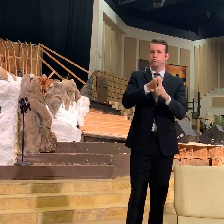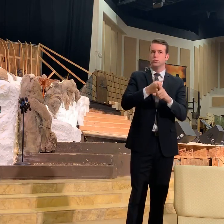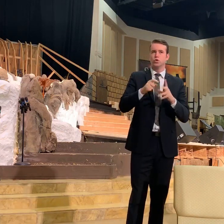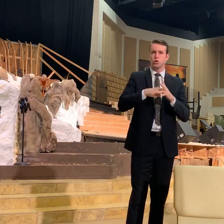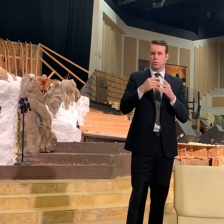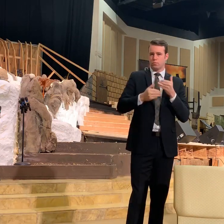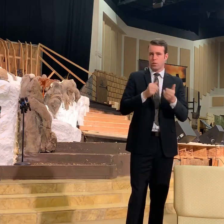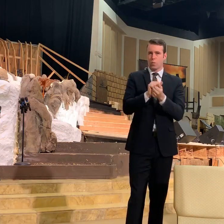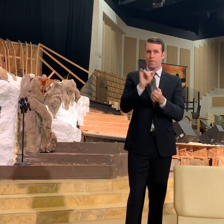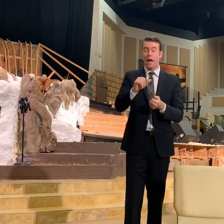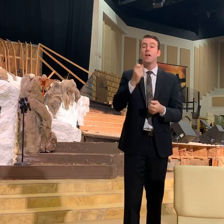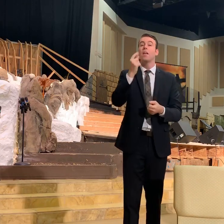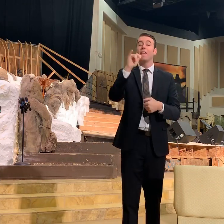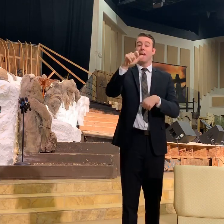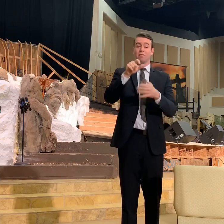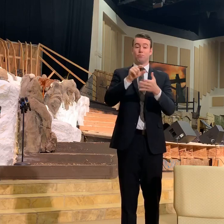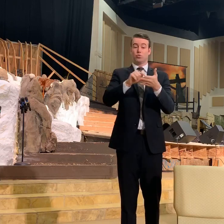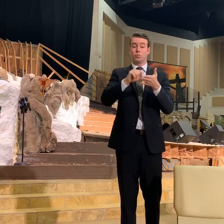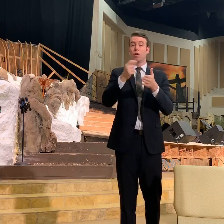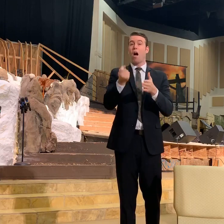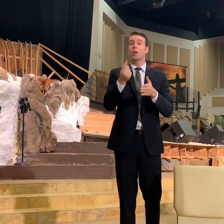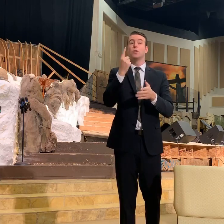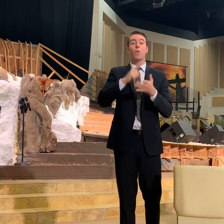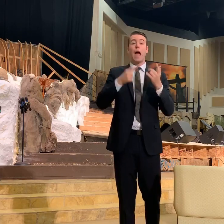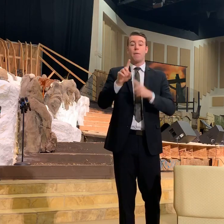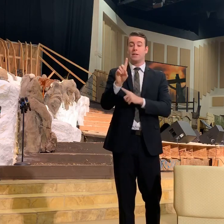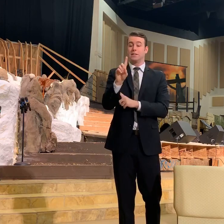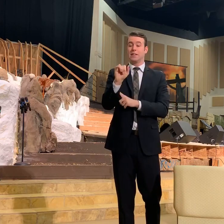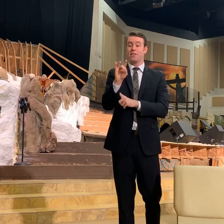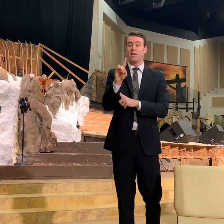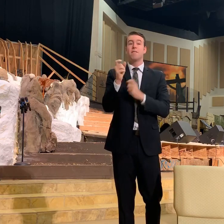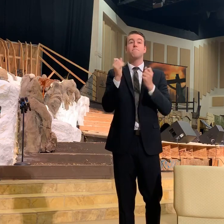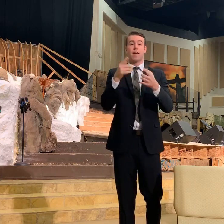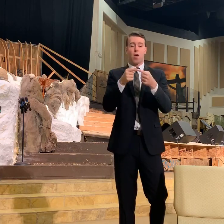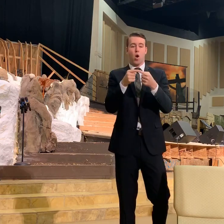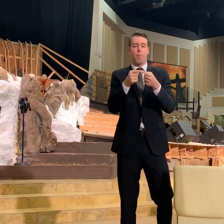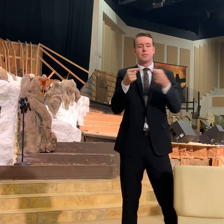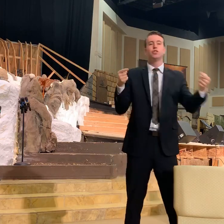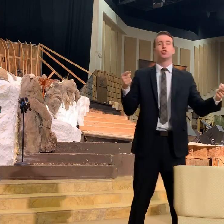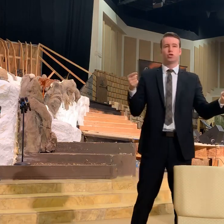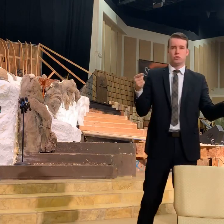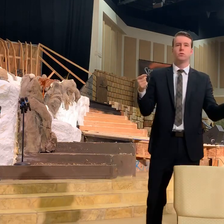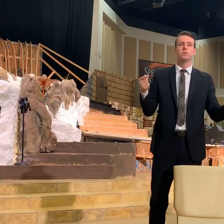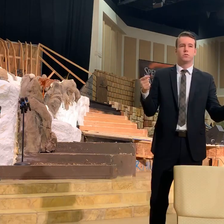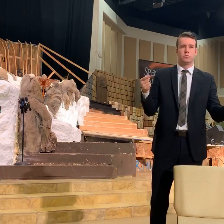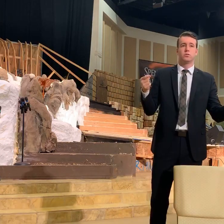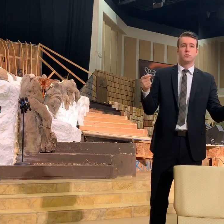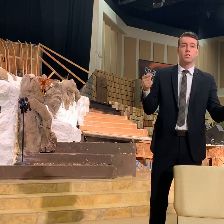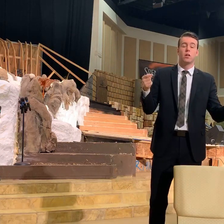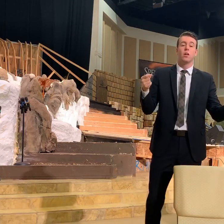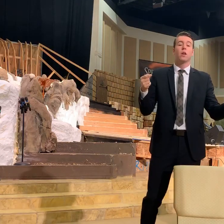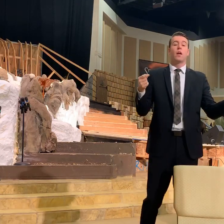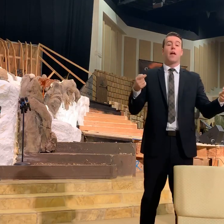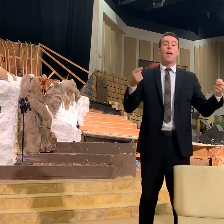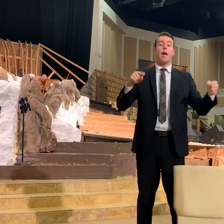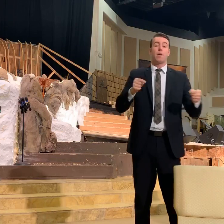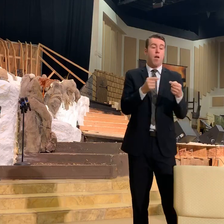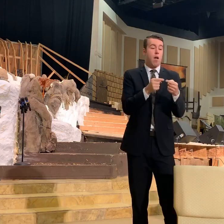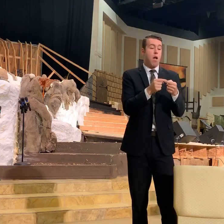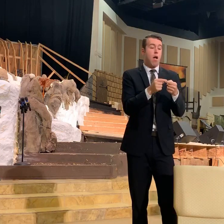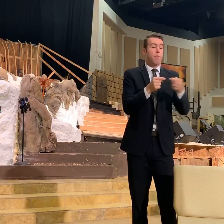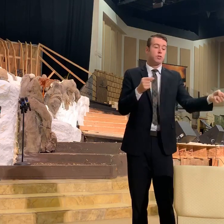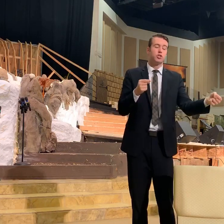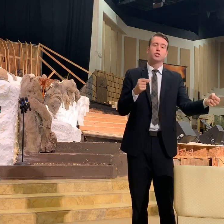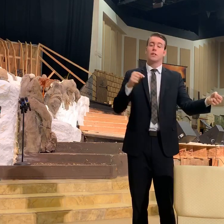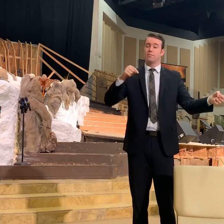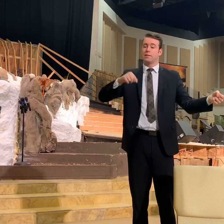is great opposition in David's life, and he is writing this